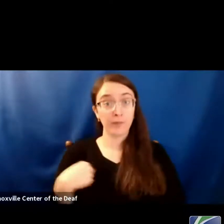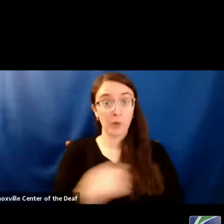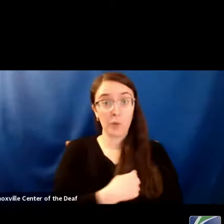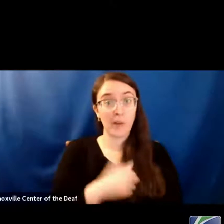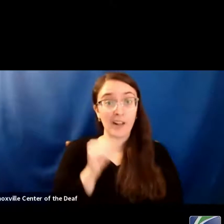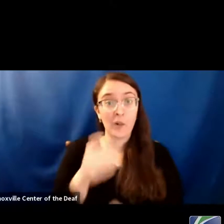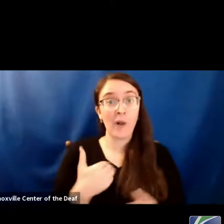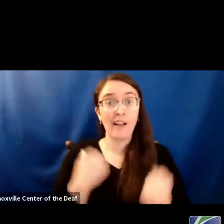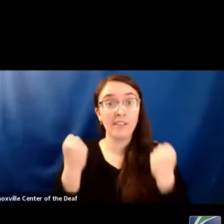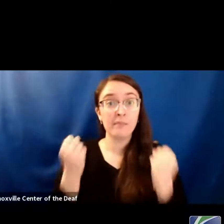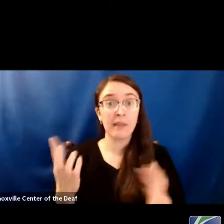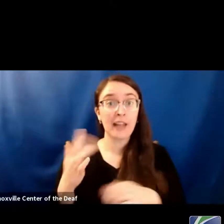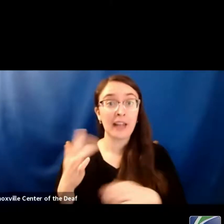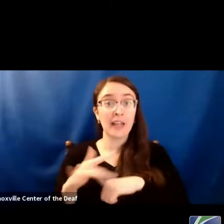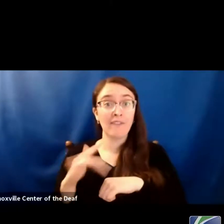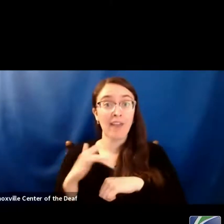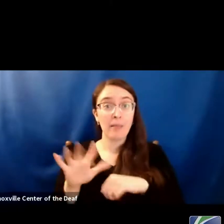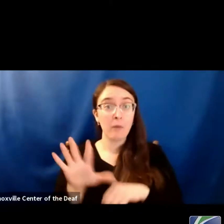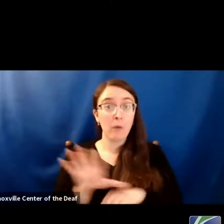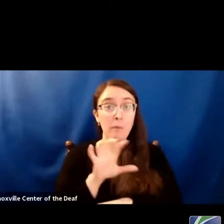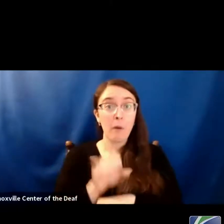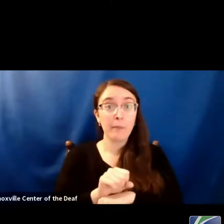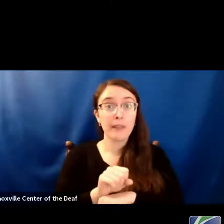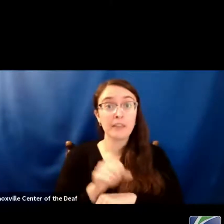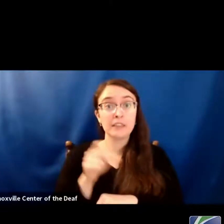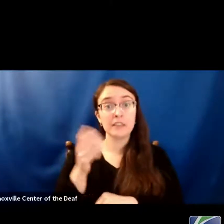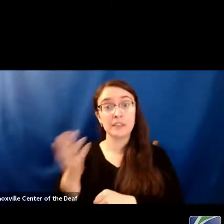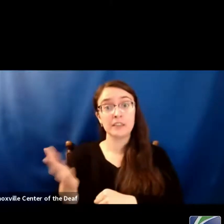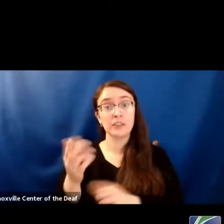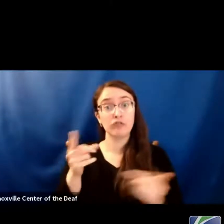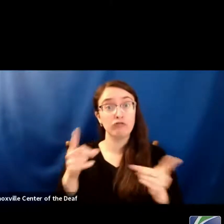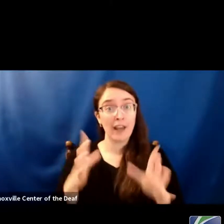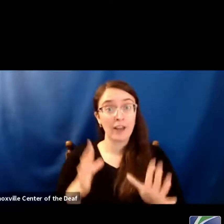my knowledge, I'm looking at Dina, who's our director of nursing.